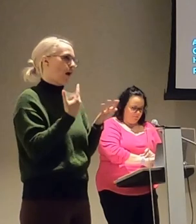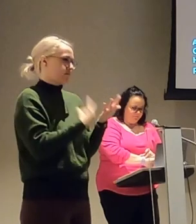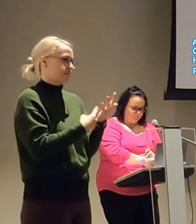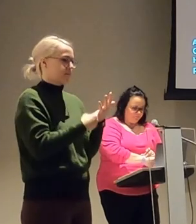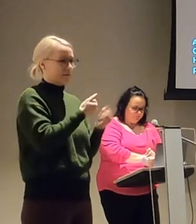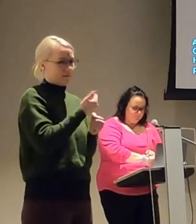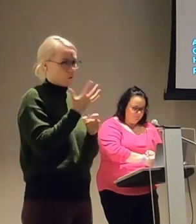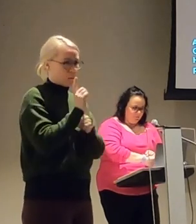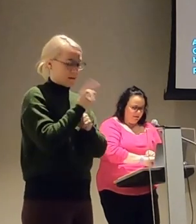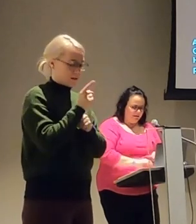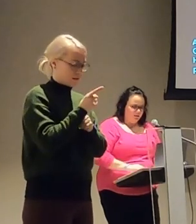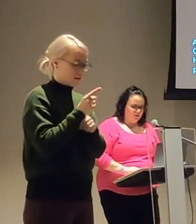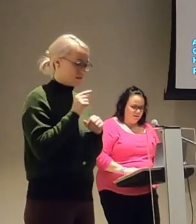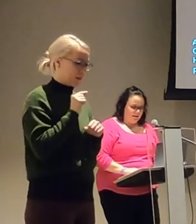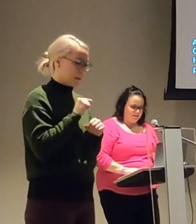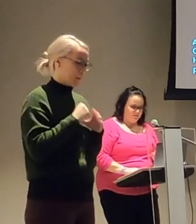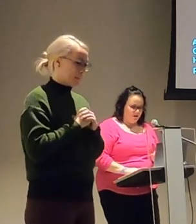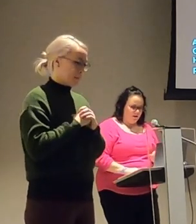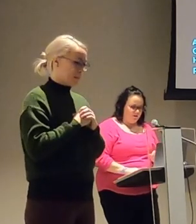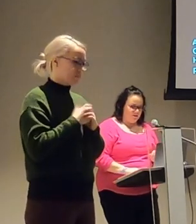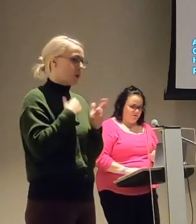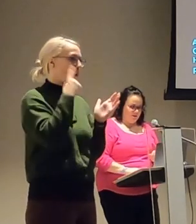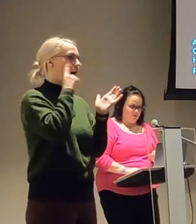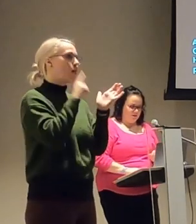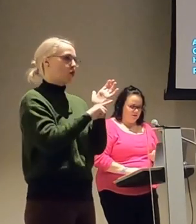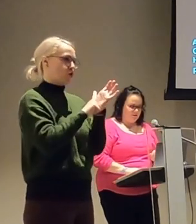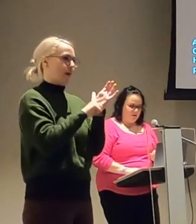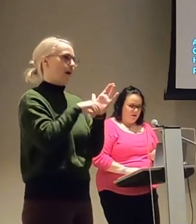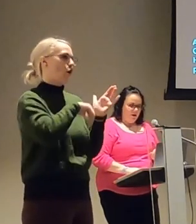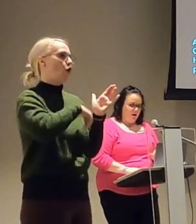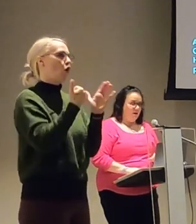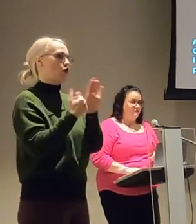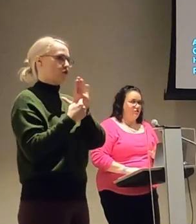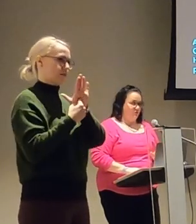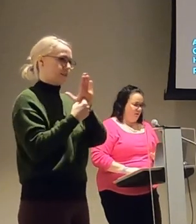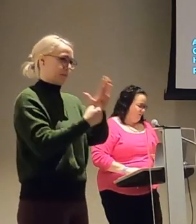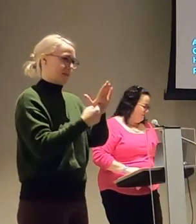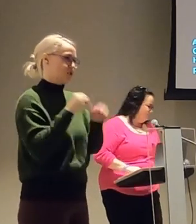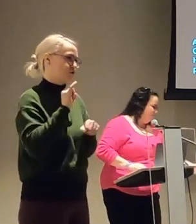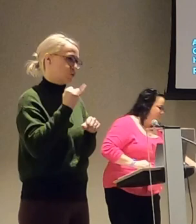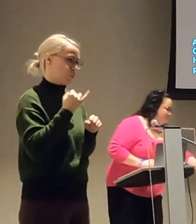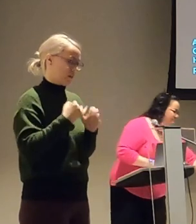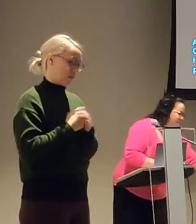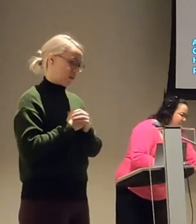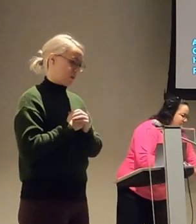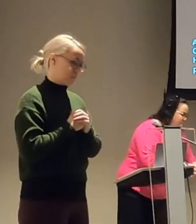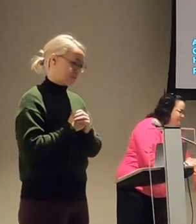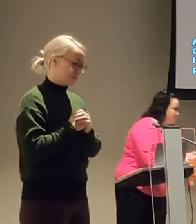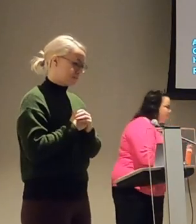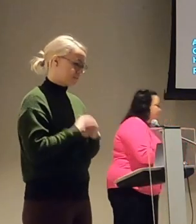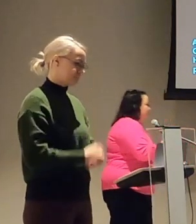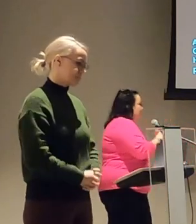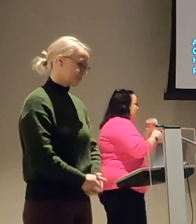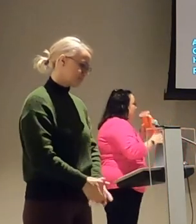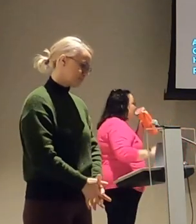minutes here, and look at some other depictions of Judith.